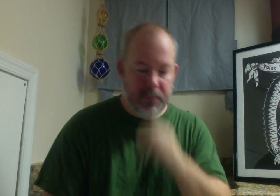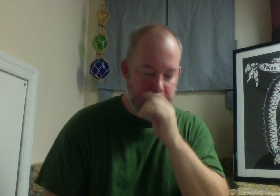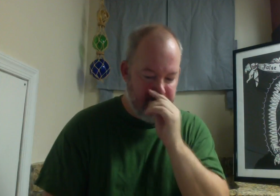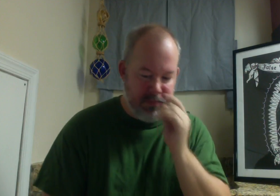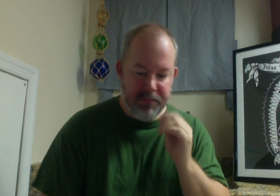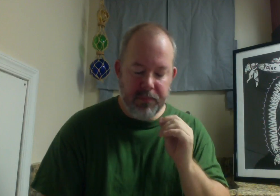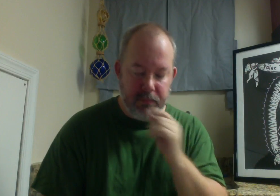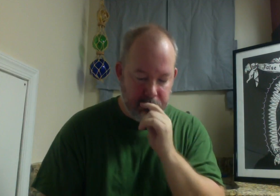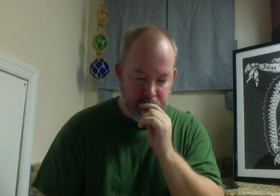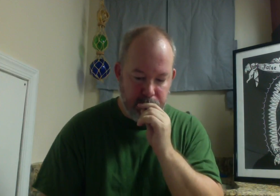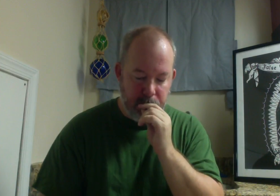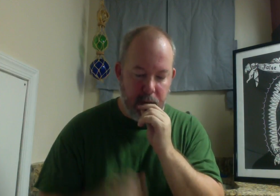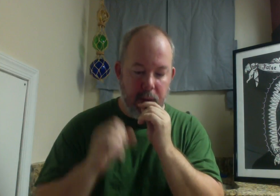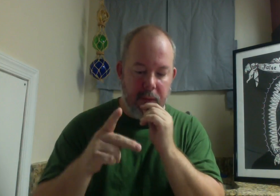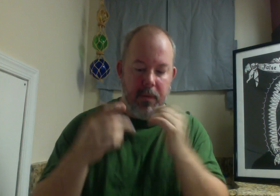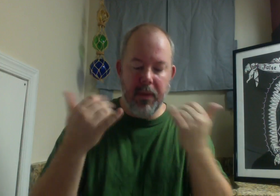There's have to I don't have